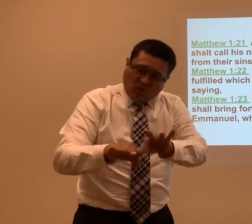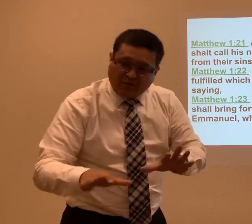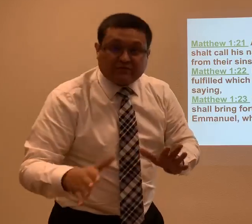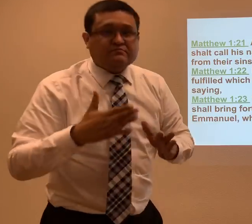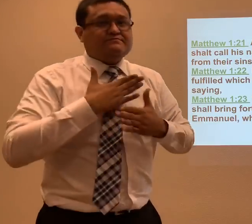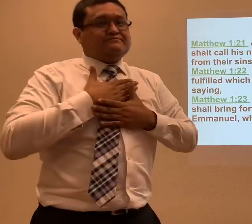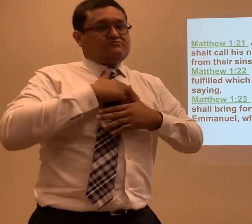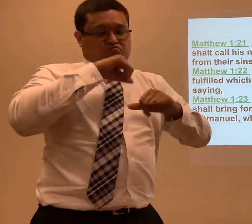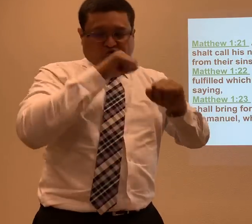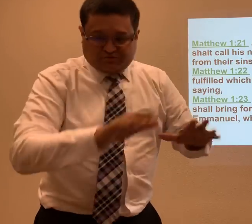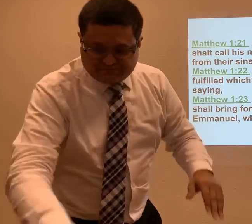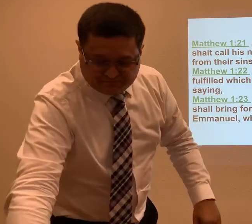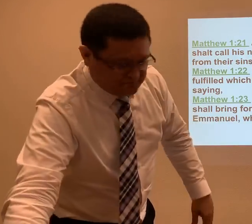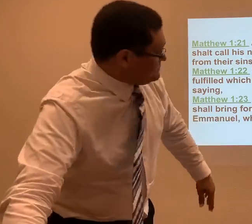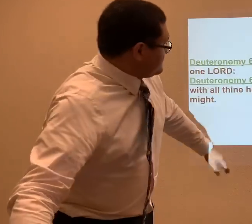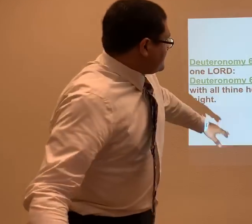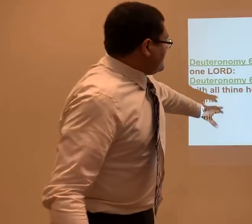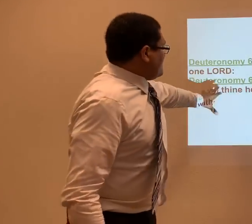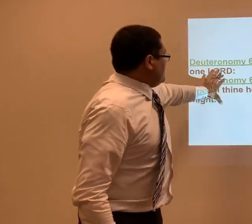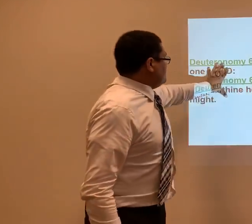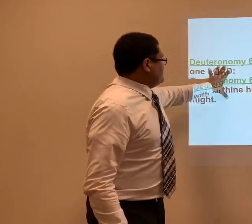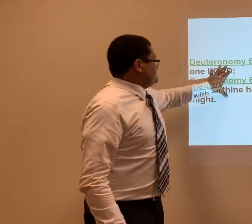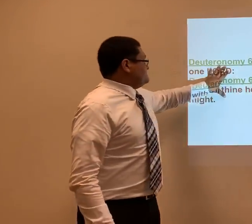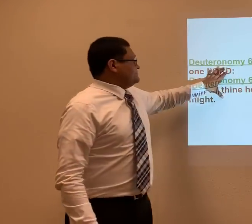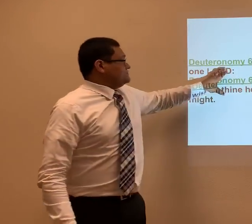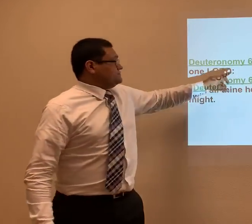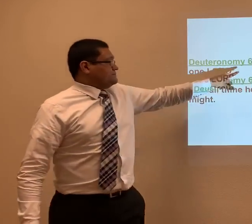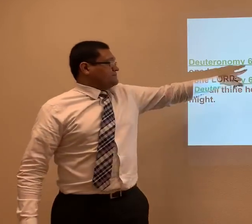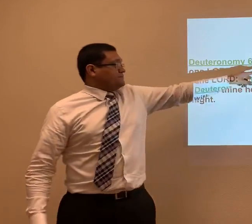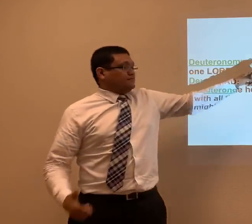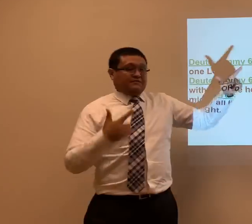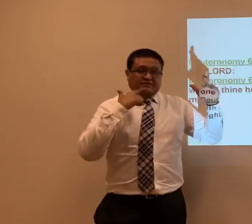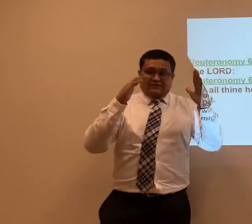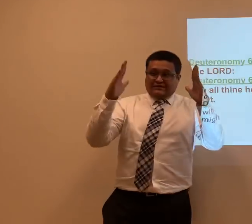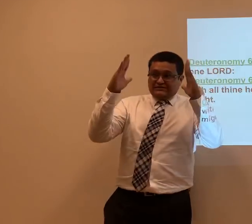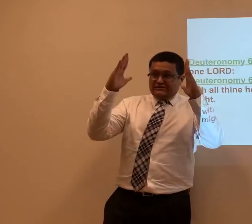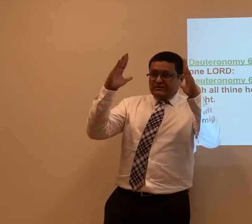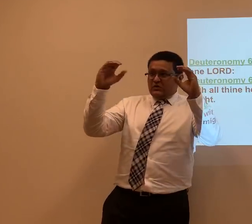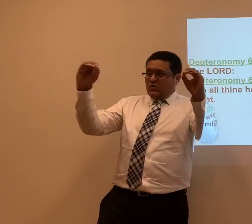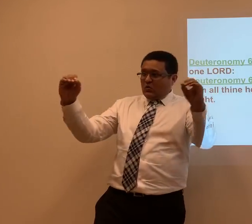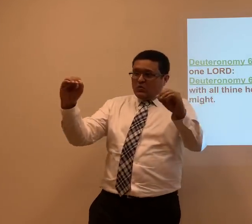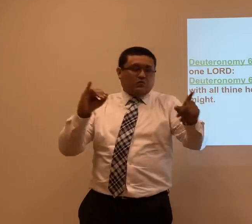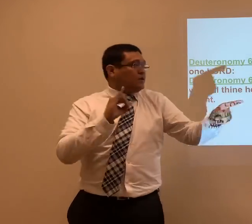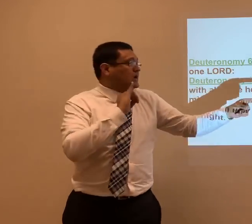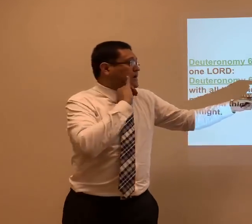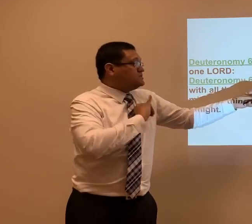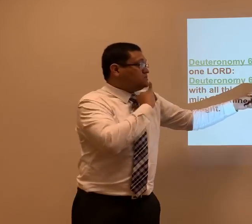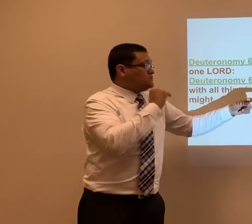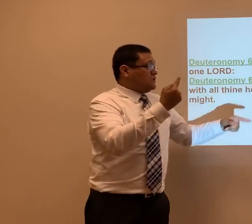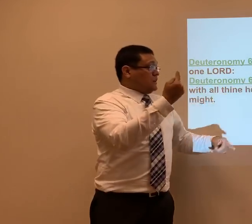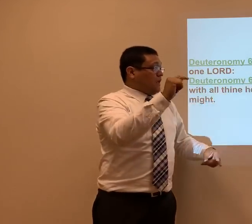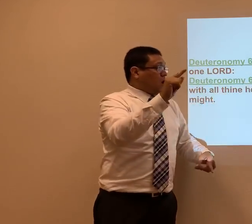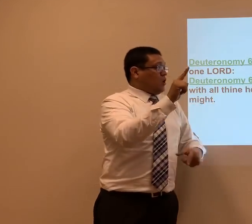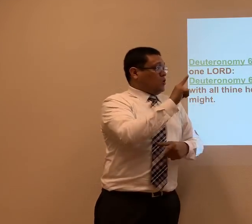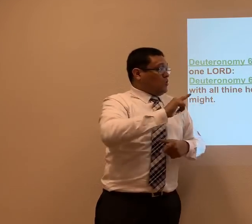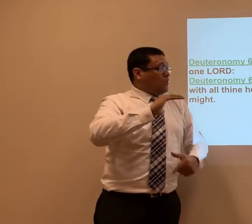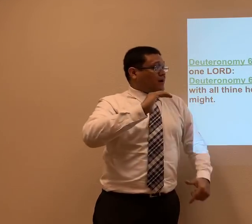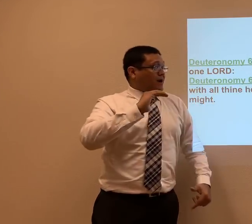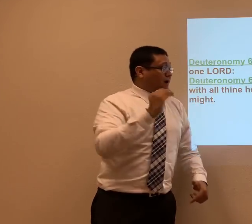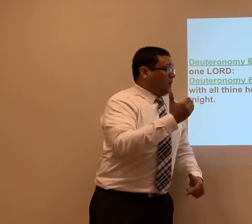So I really want to drive this point in. In Deuteronomy chapter 6, verse 4, says, hear, O Israel, the Lord